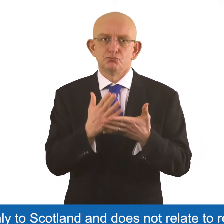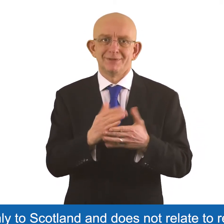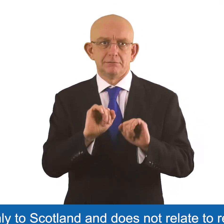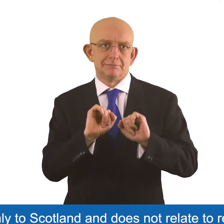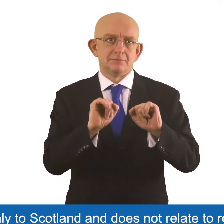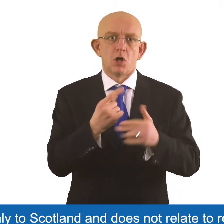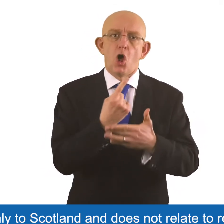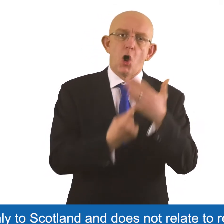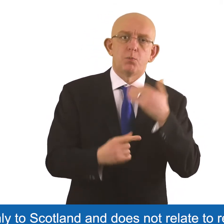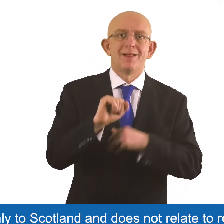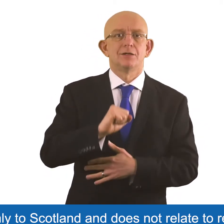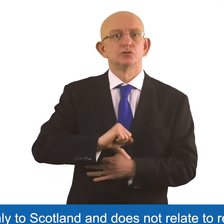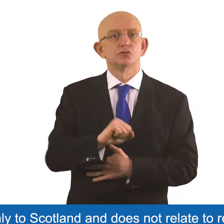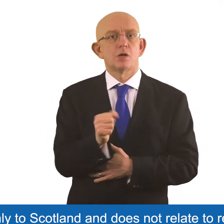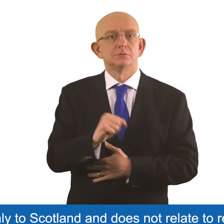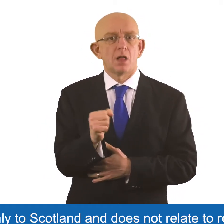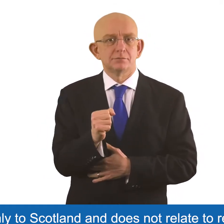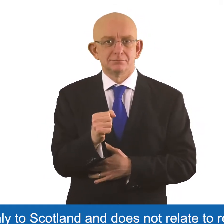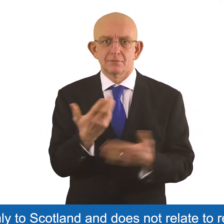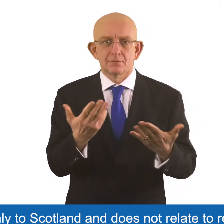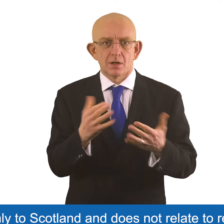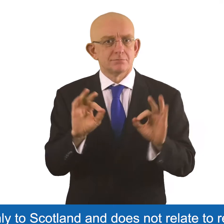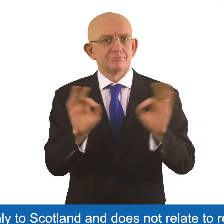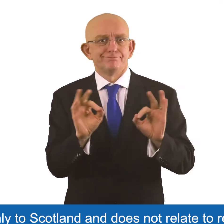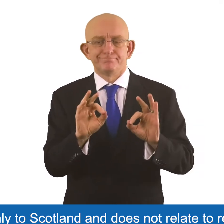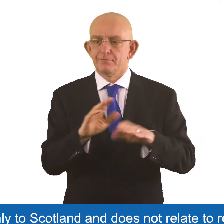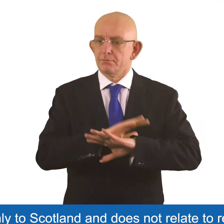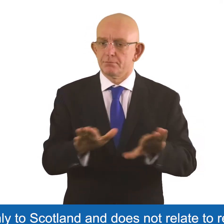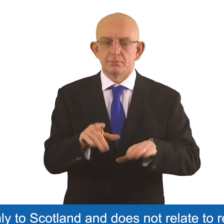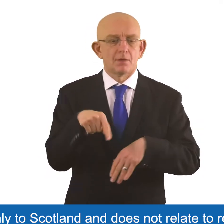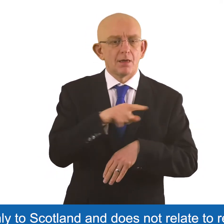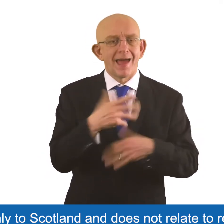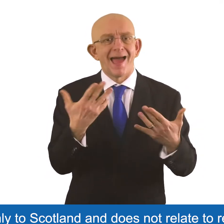relates only to Scotland and does not relate to reserved matters.